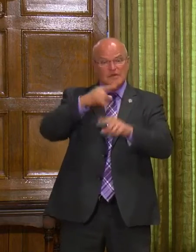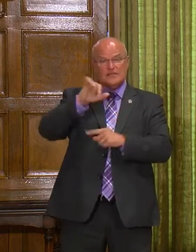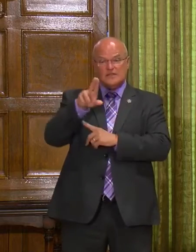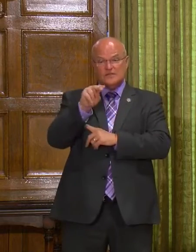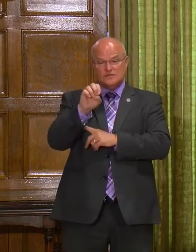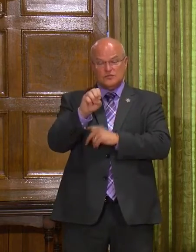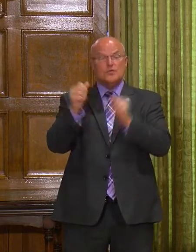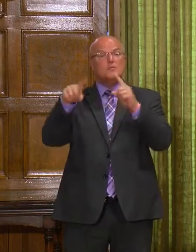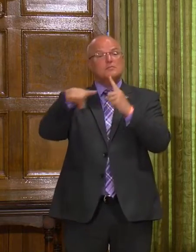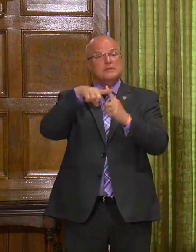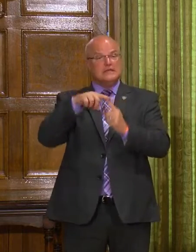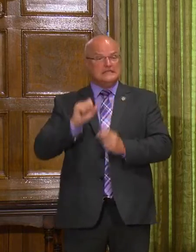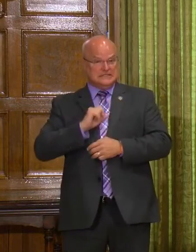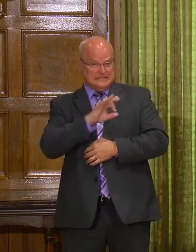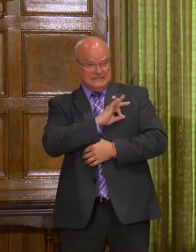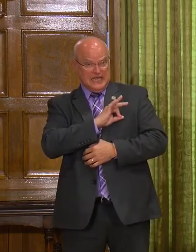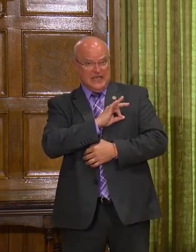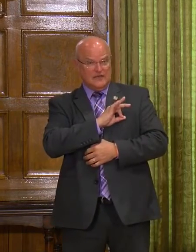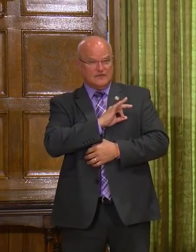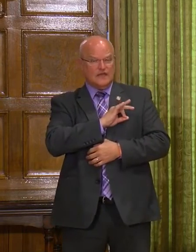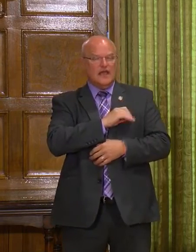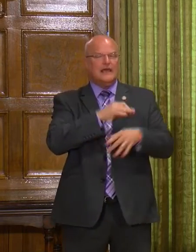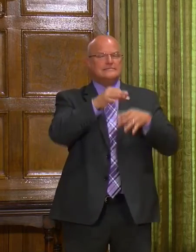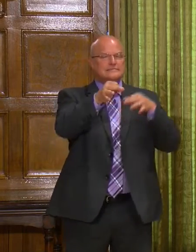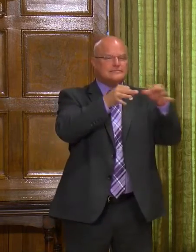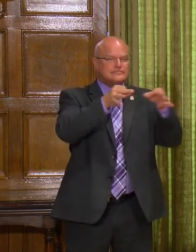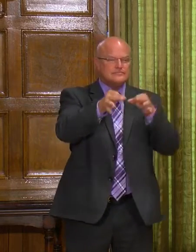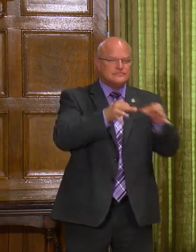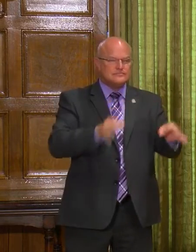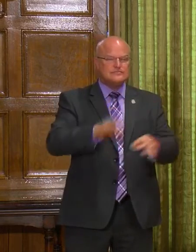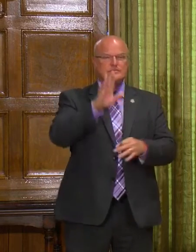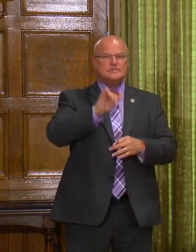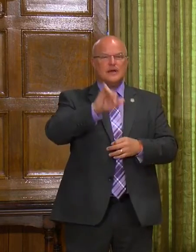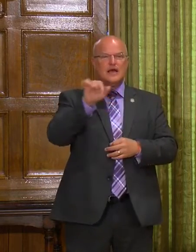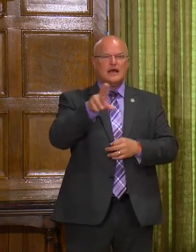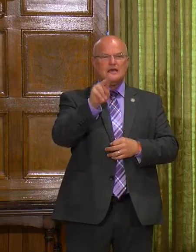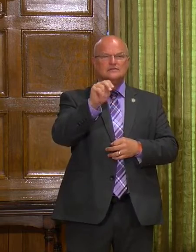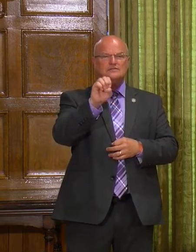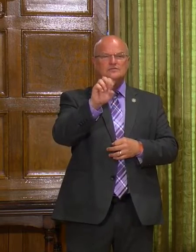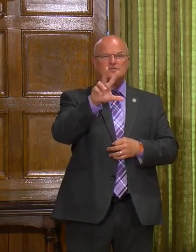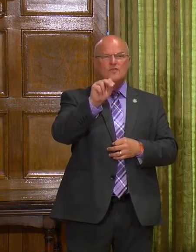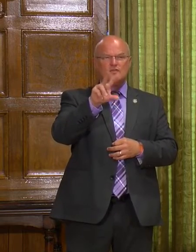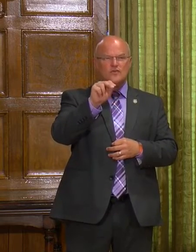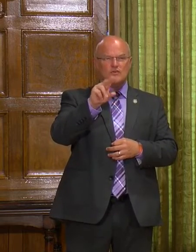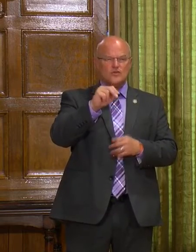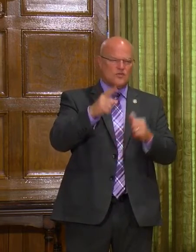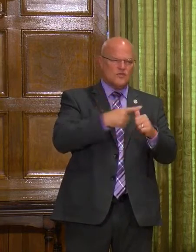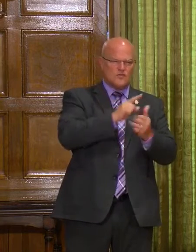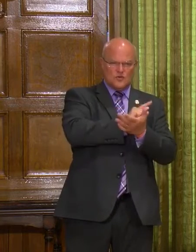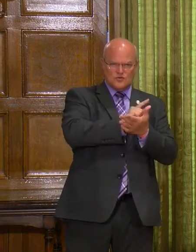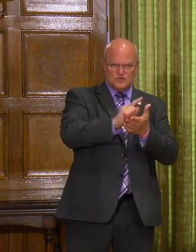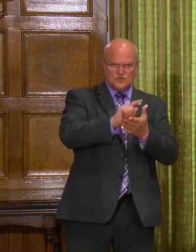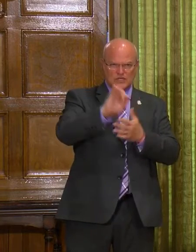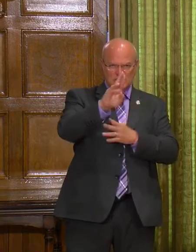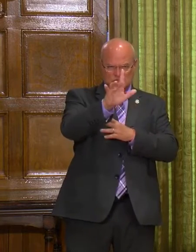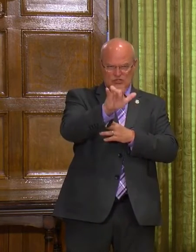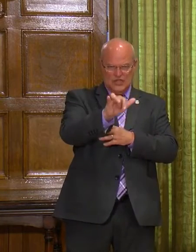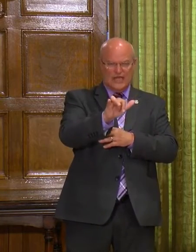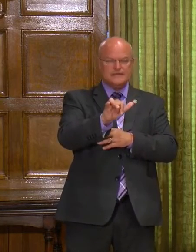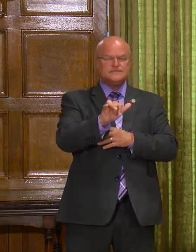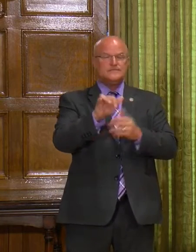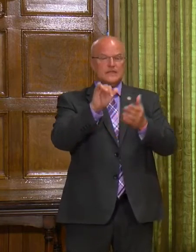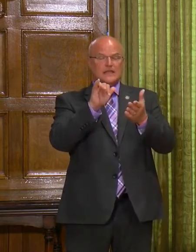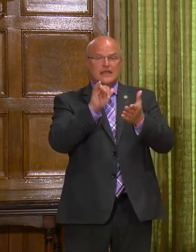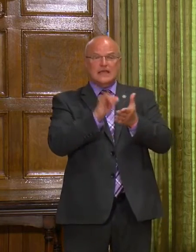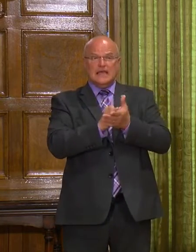tells us how we're going to get there by June 30th or the first week in July, and